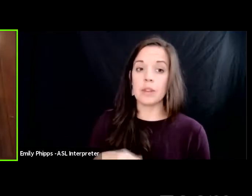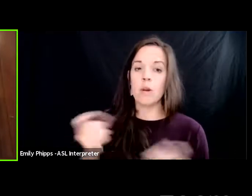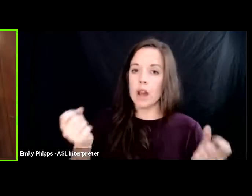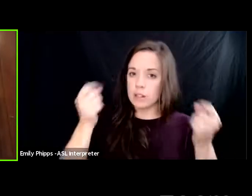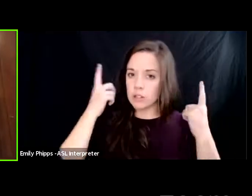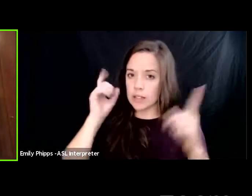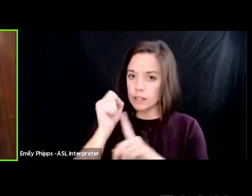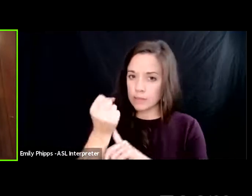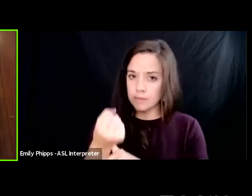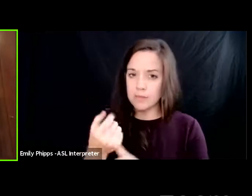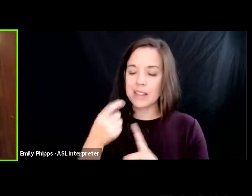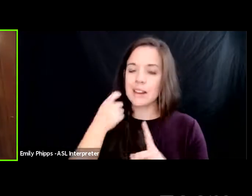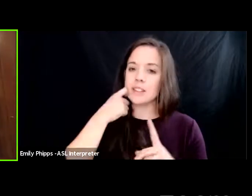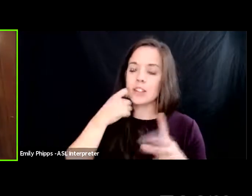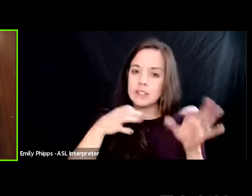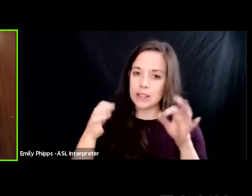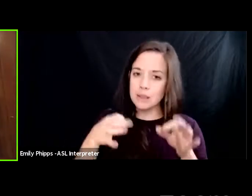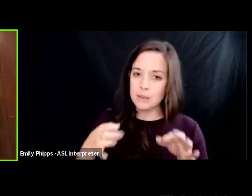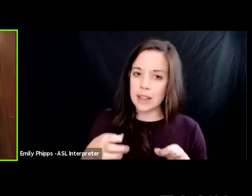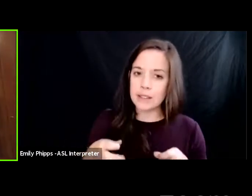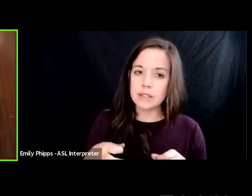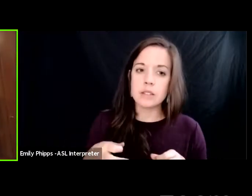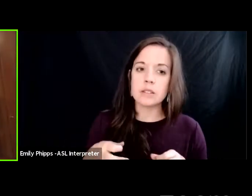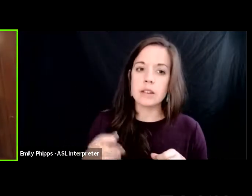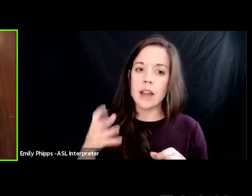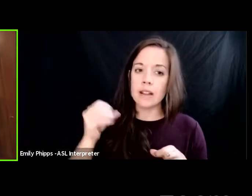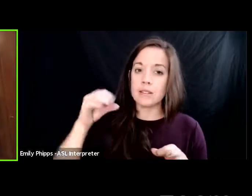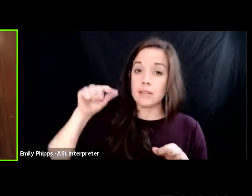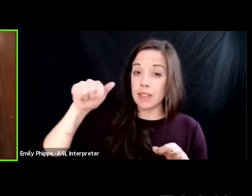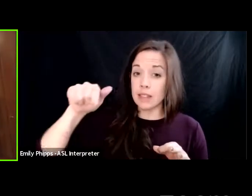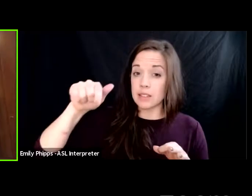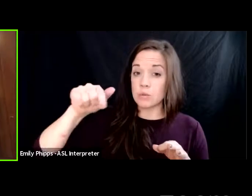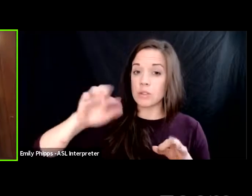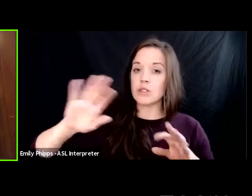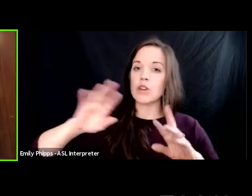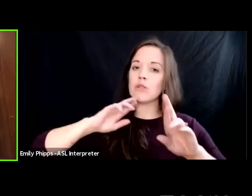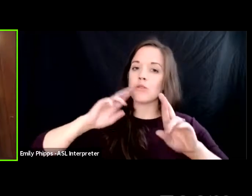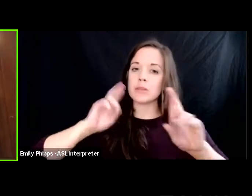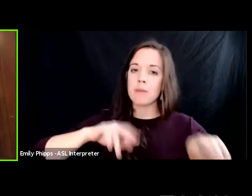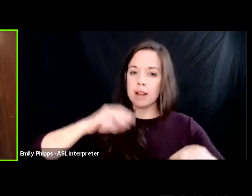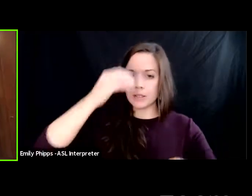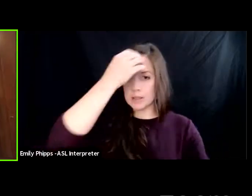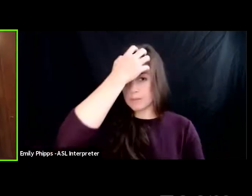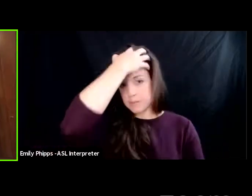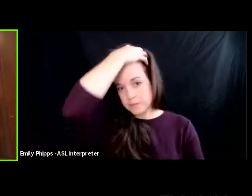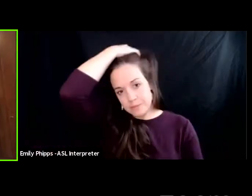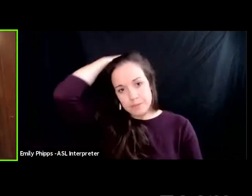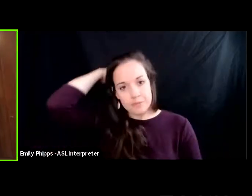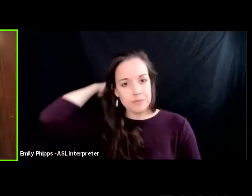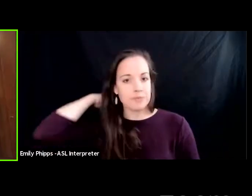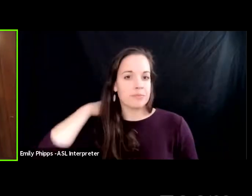circumstances that i just explained to you and this was her response thank